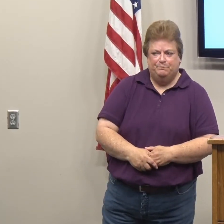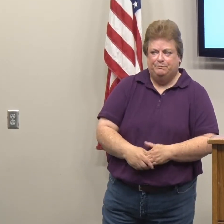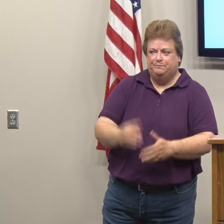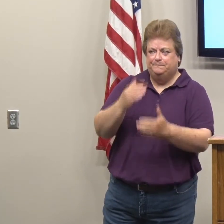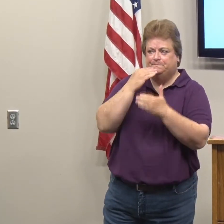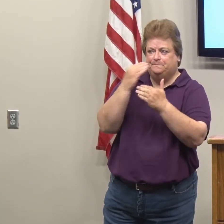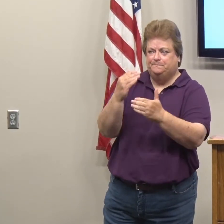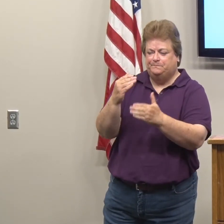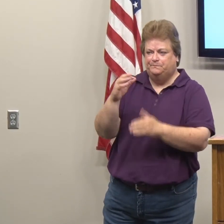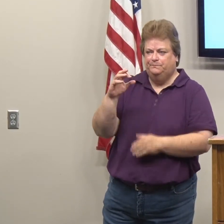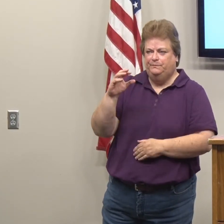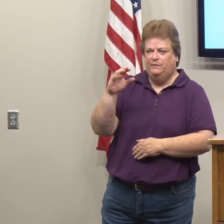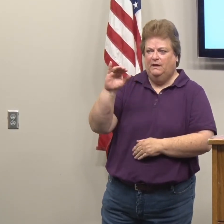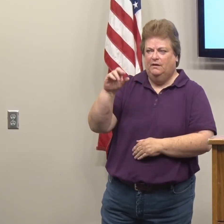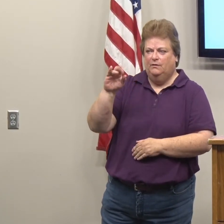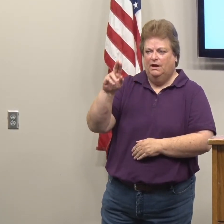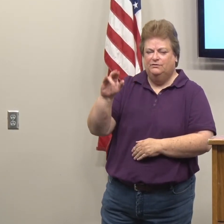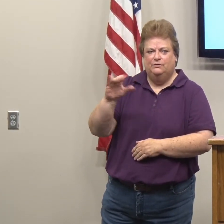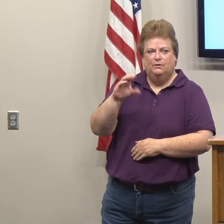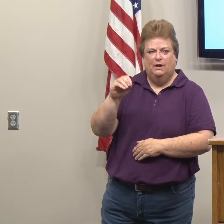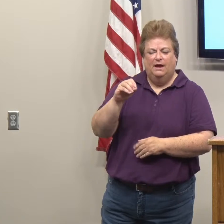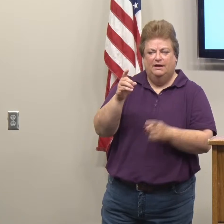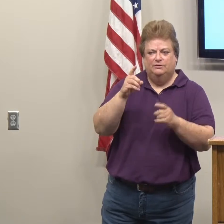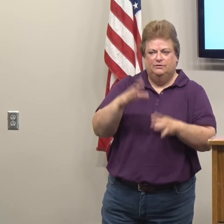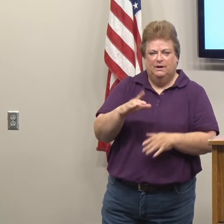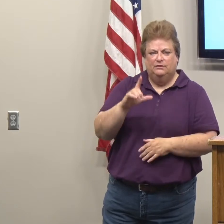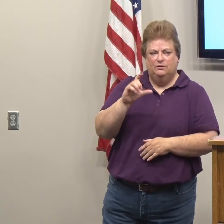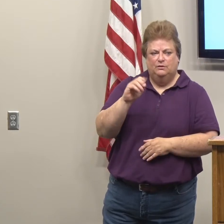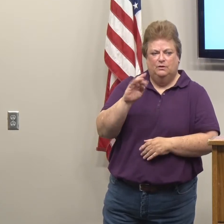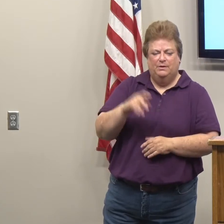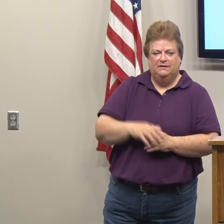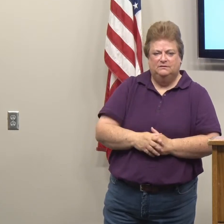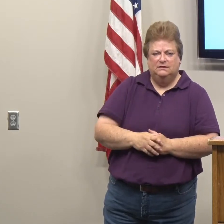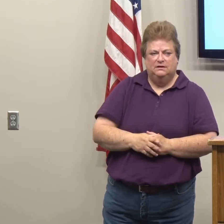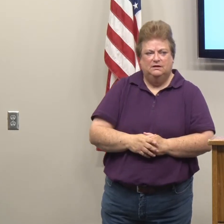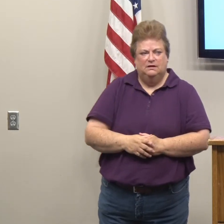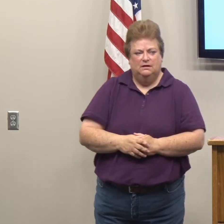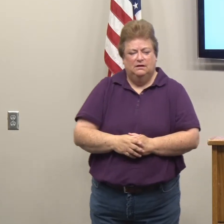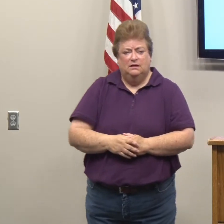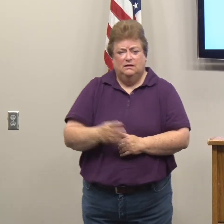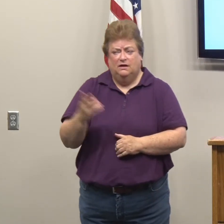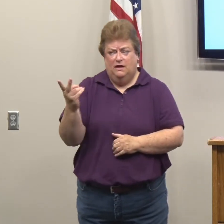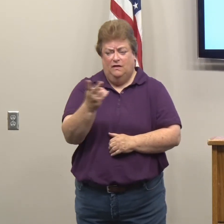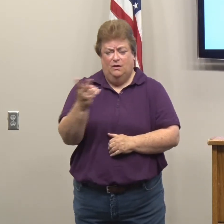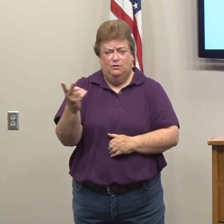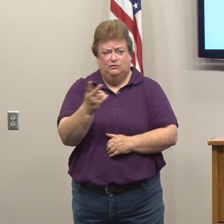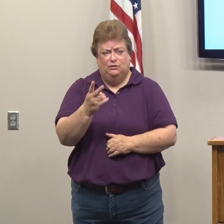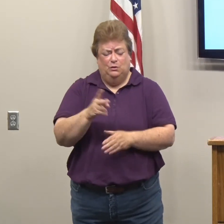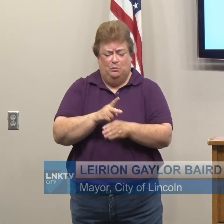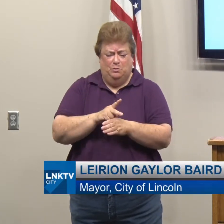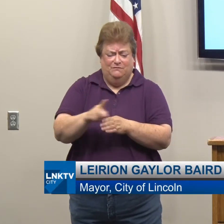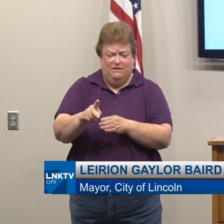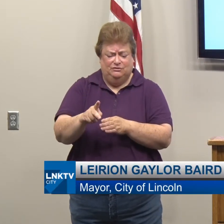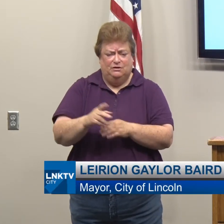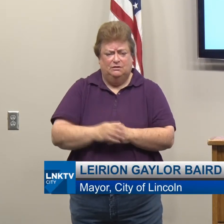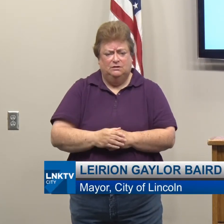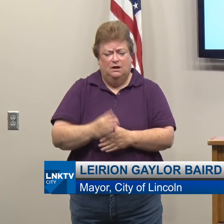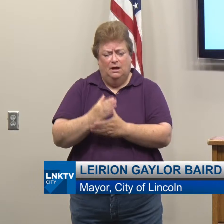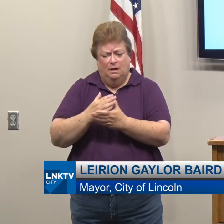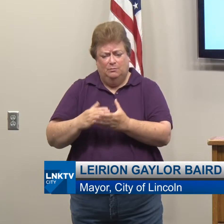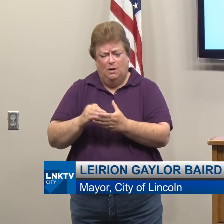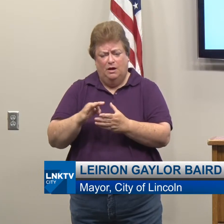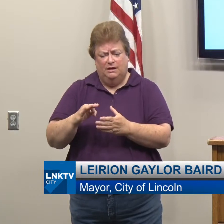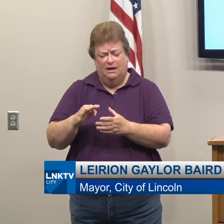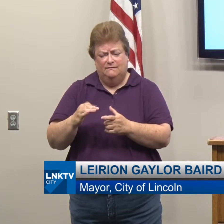Thank you so much, Raju and Director Lopez. These two health professionals are part of a larger